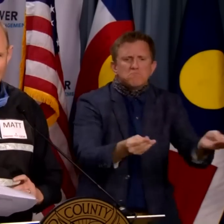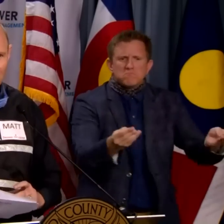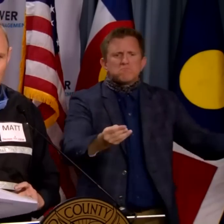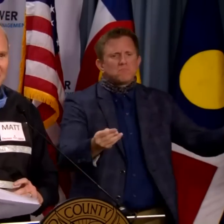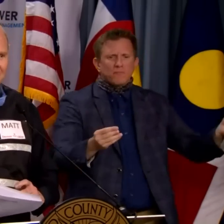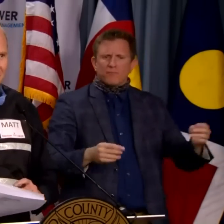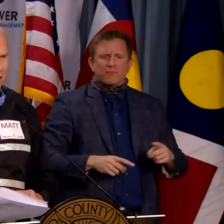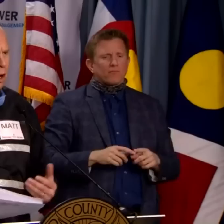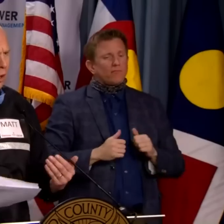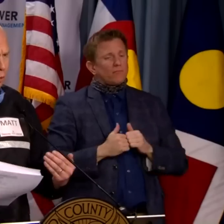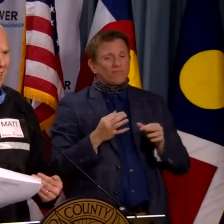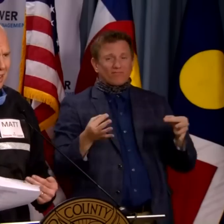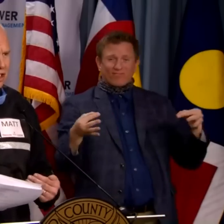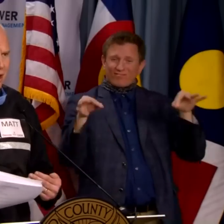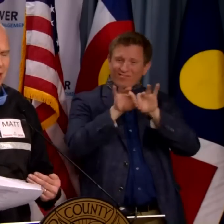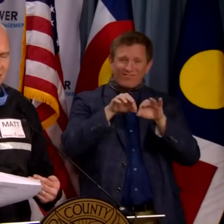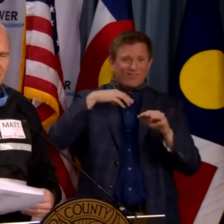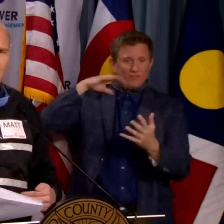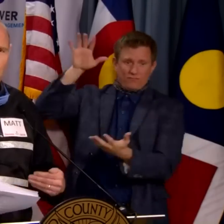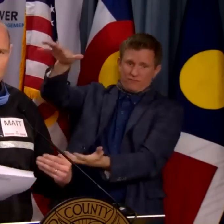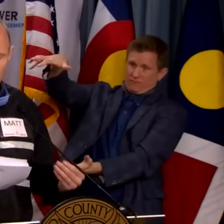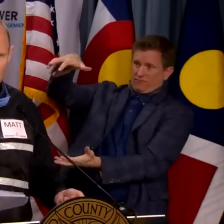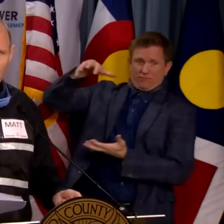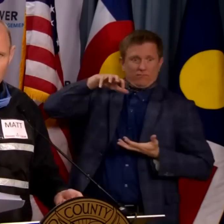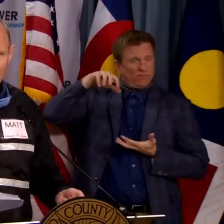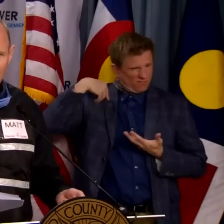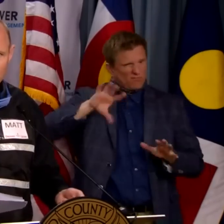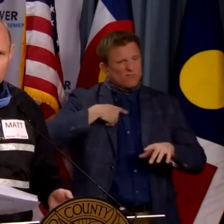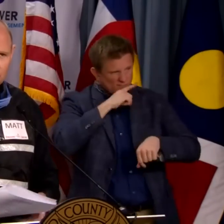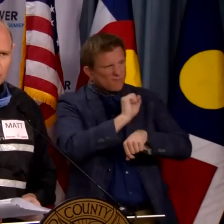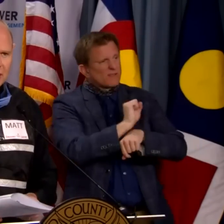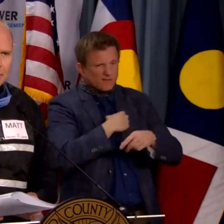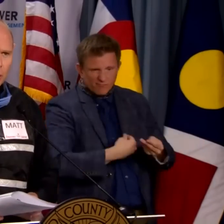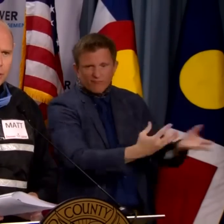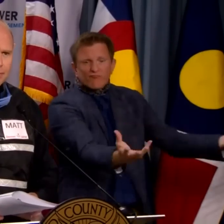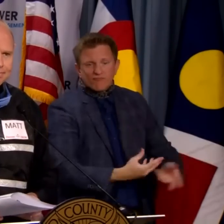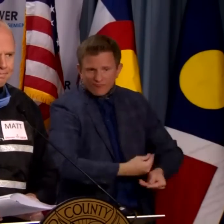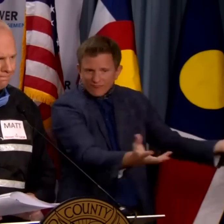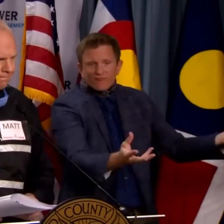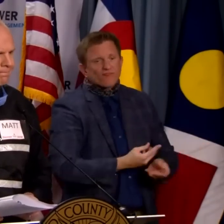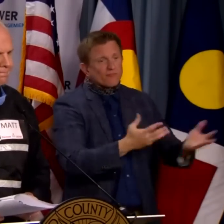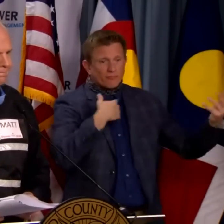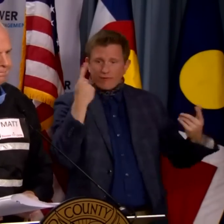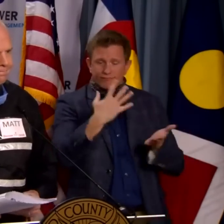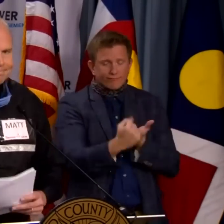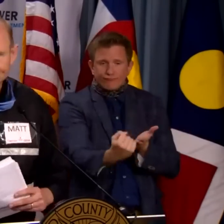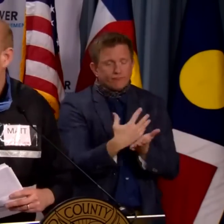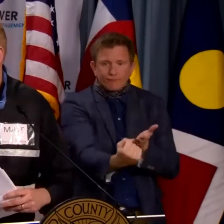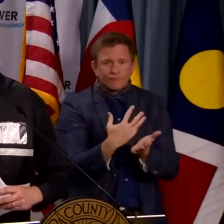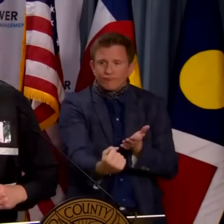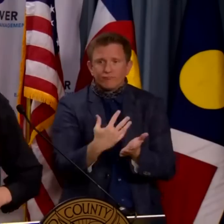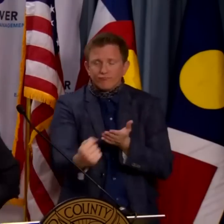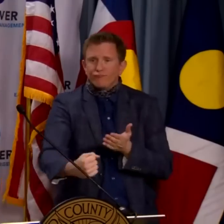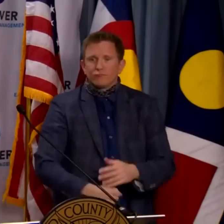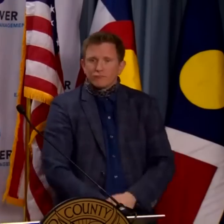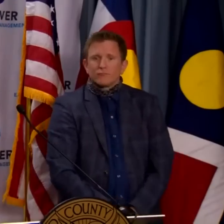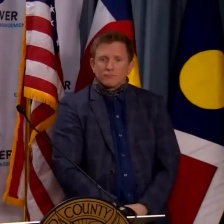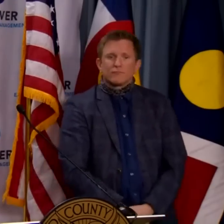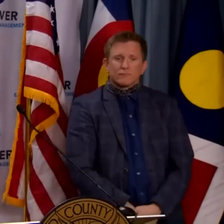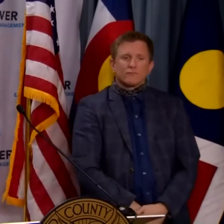gets that, starting with our hospital systems, our first responders, as well as long-term care facilities, other